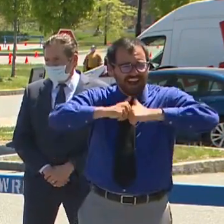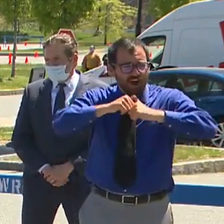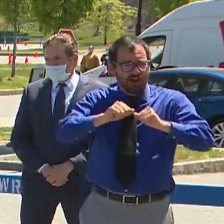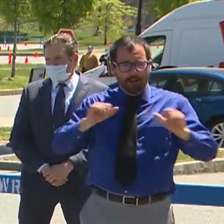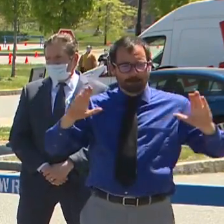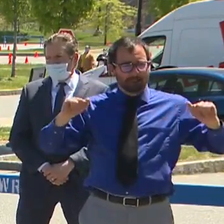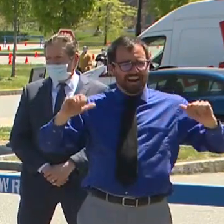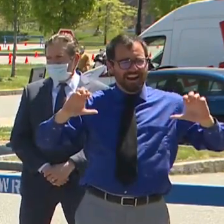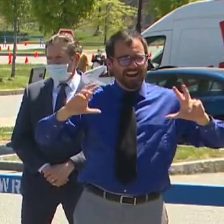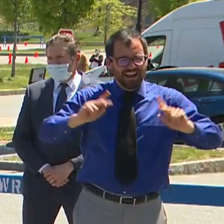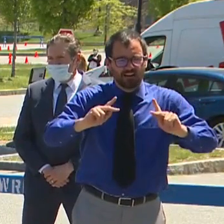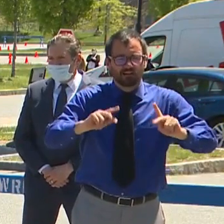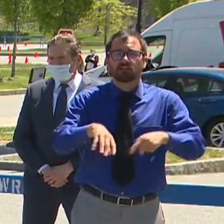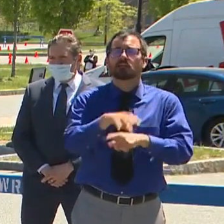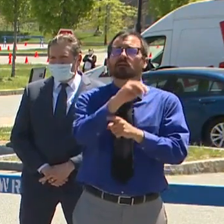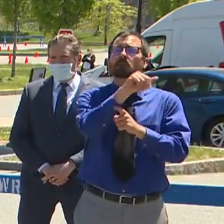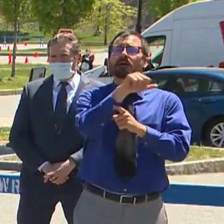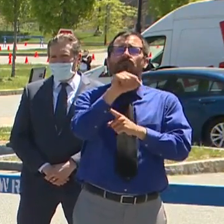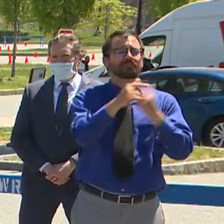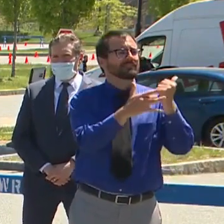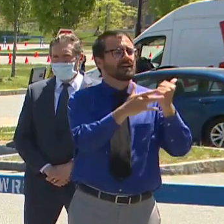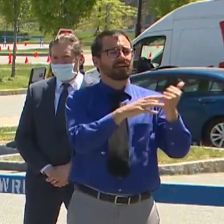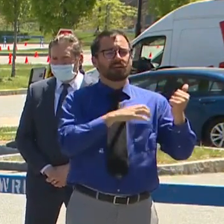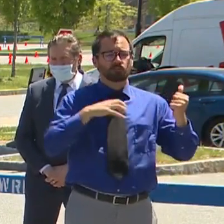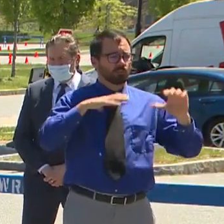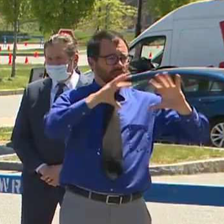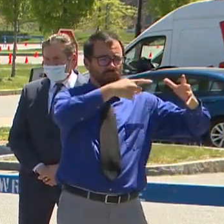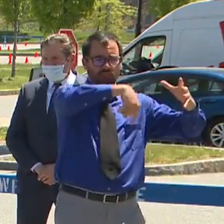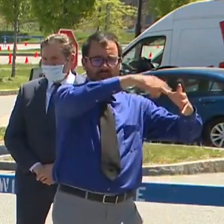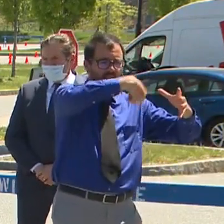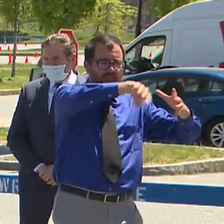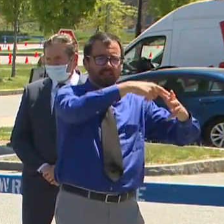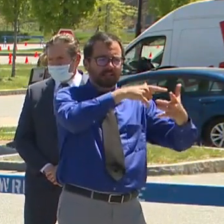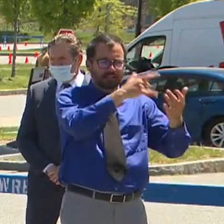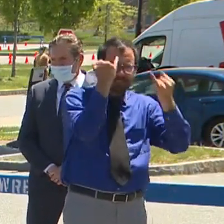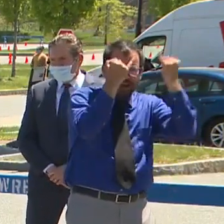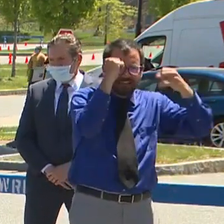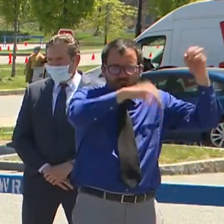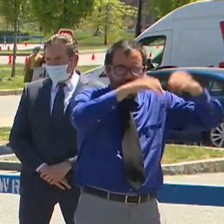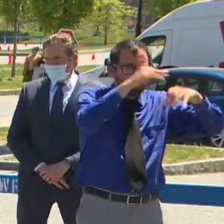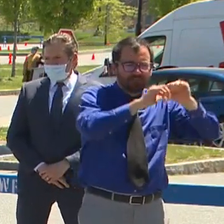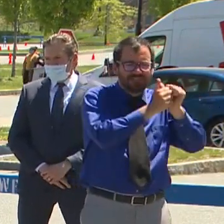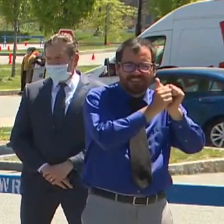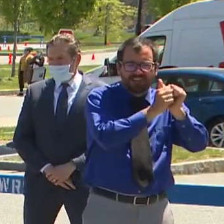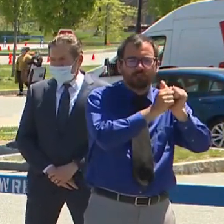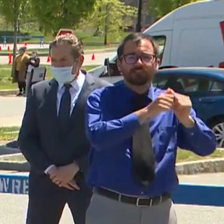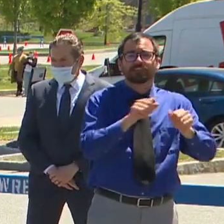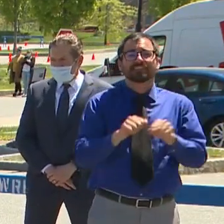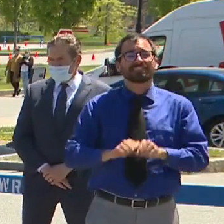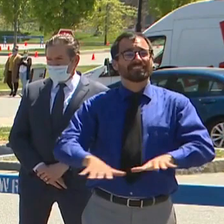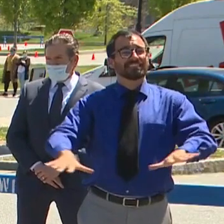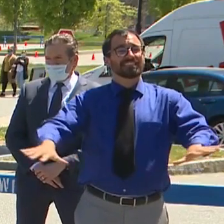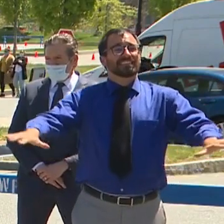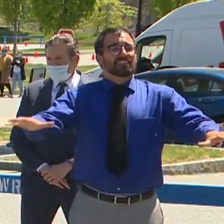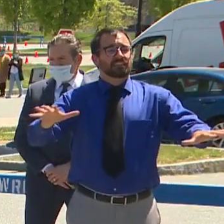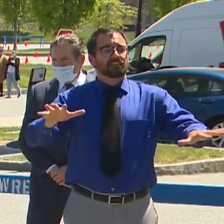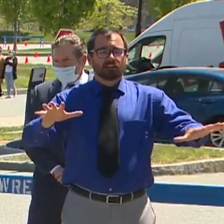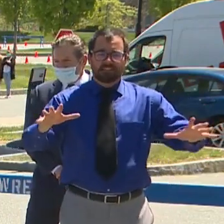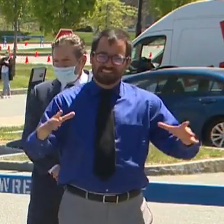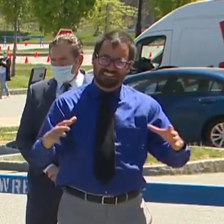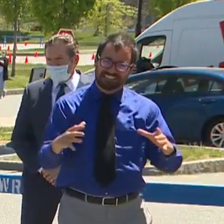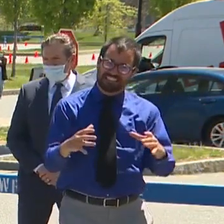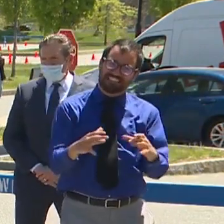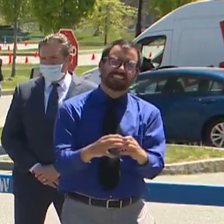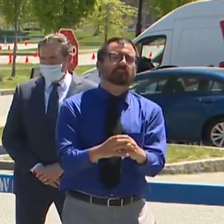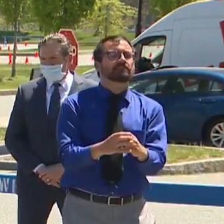of possible strategies exist to reduce the spread of the virus. Amongst them, you know them so a lot today,